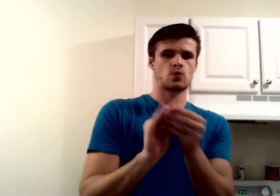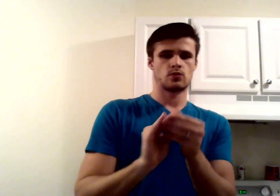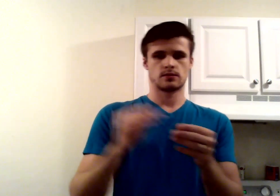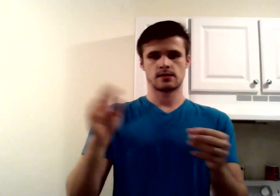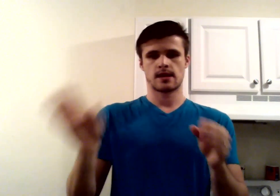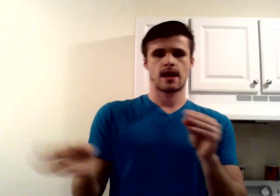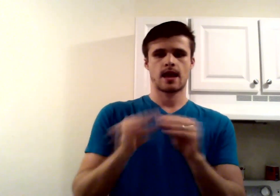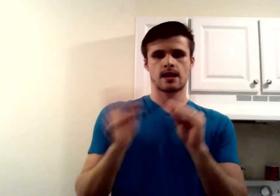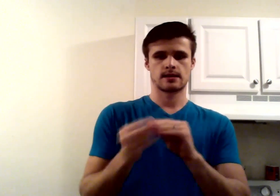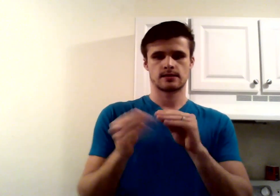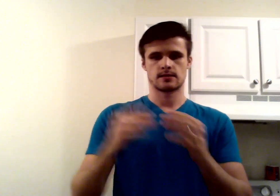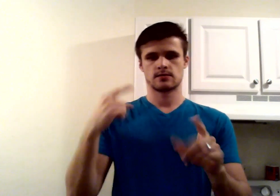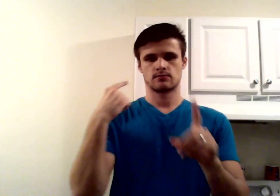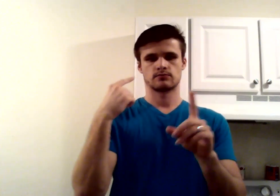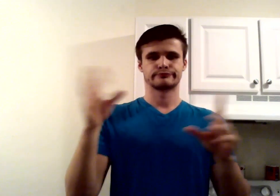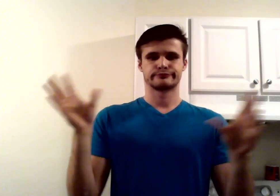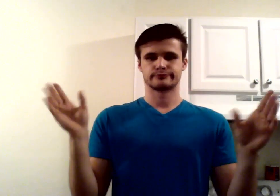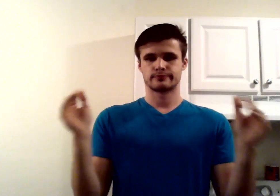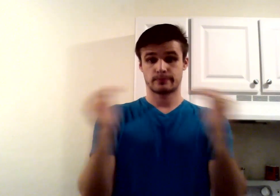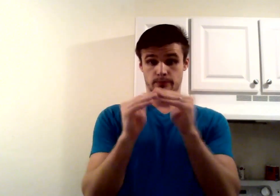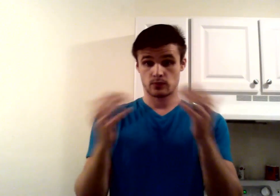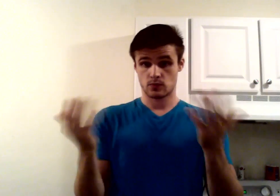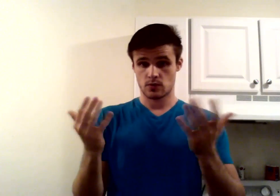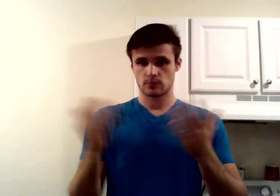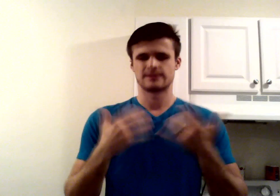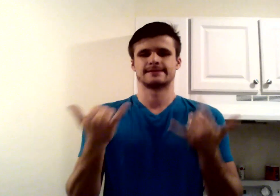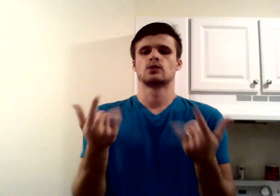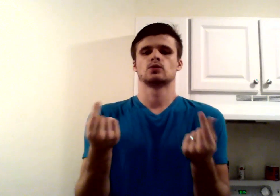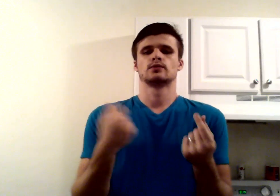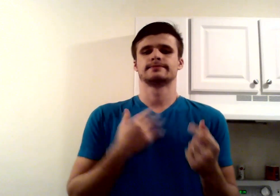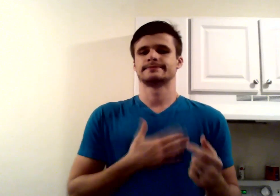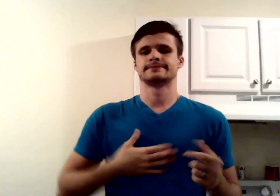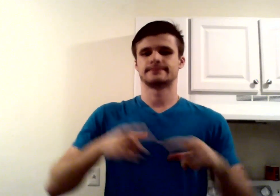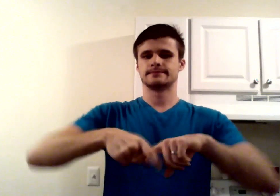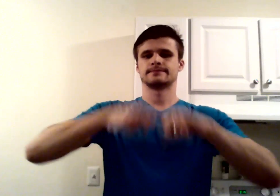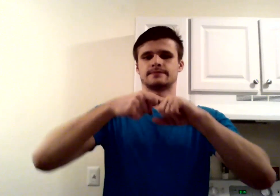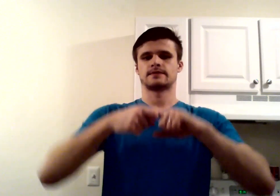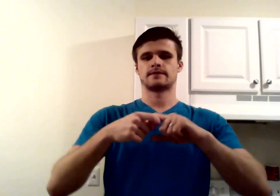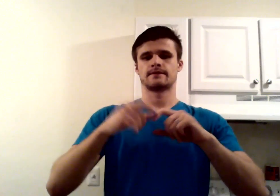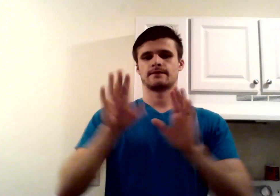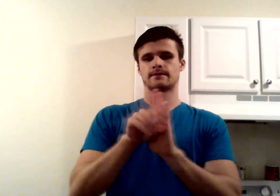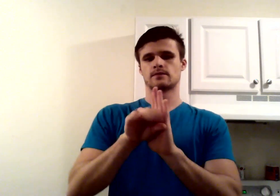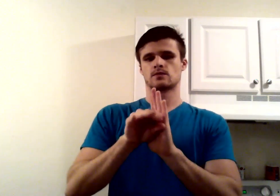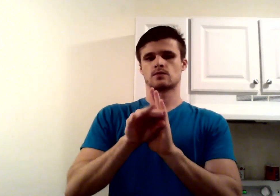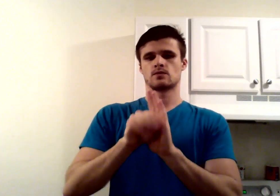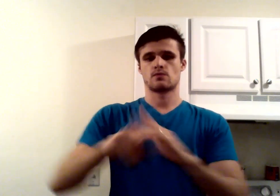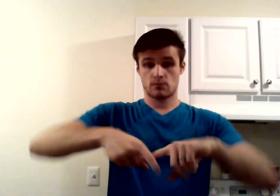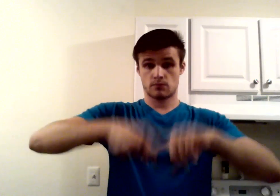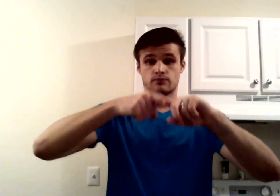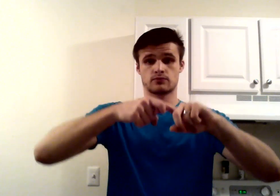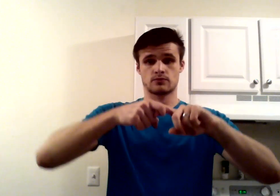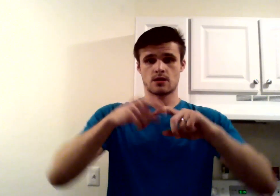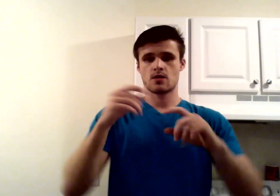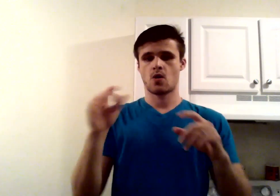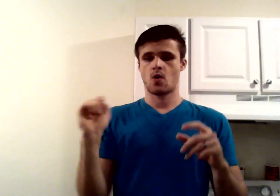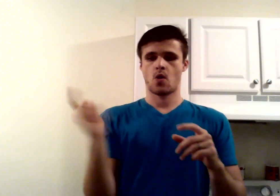okay? Just collect them together, add them together. Please pause the video right now and add these numbers together. I hope you got it well and you